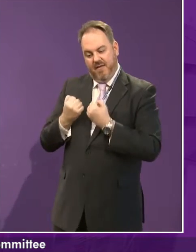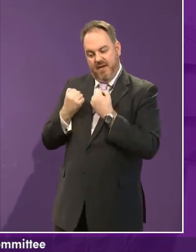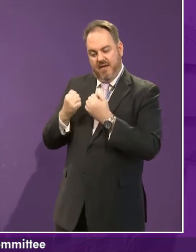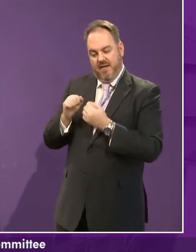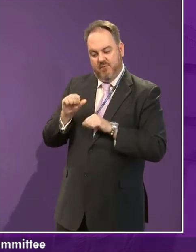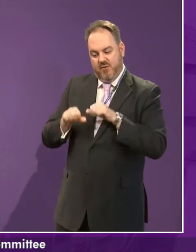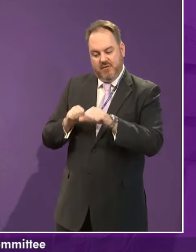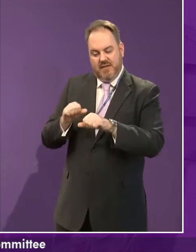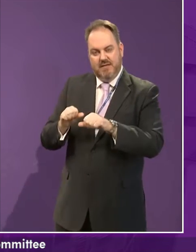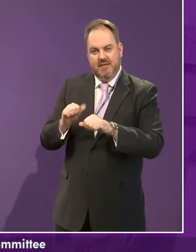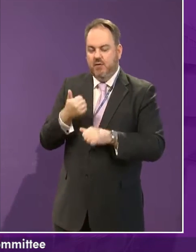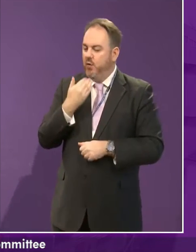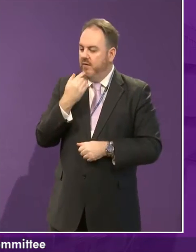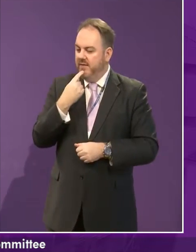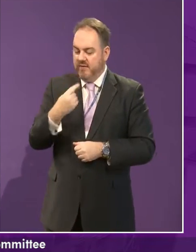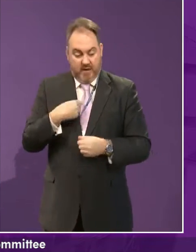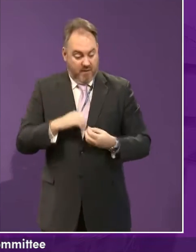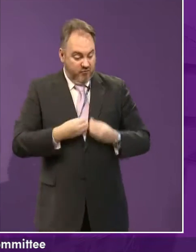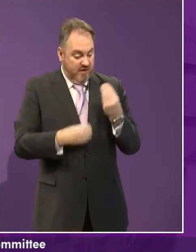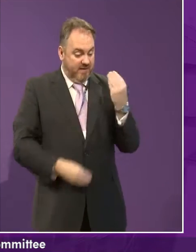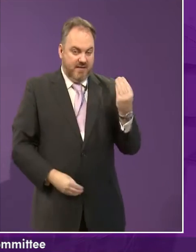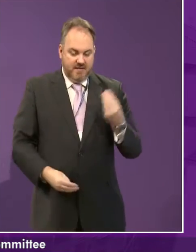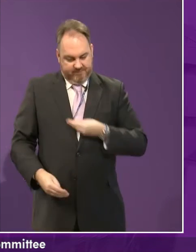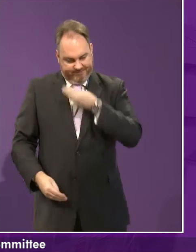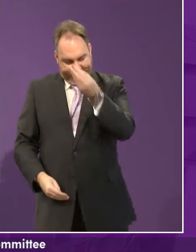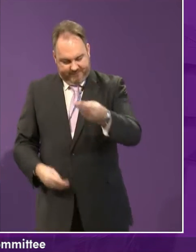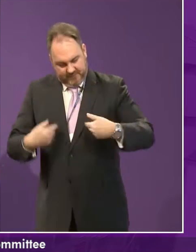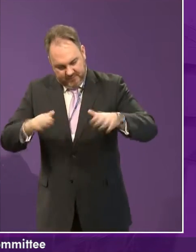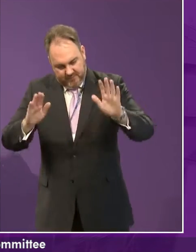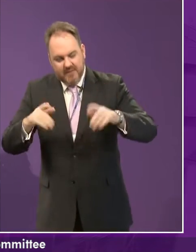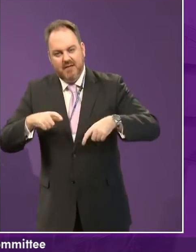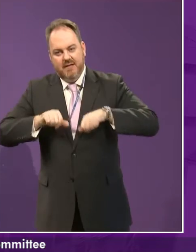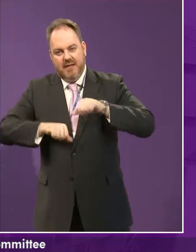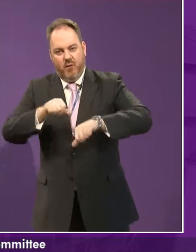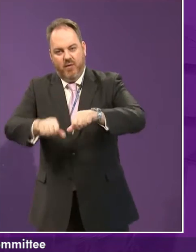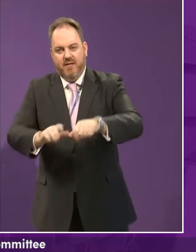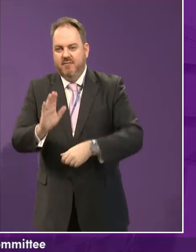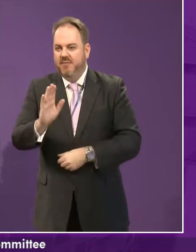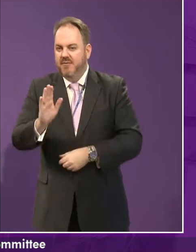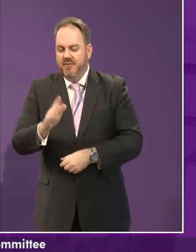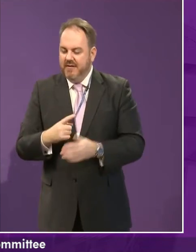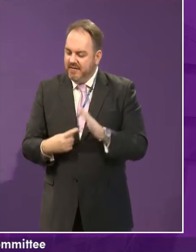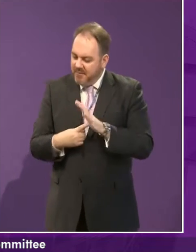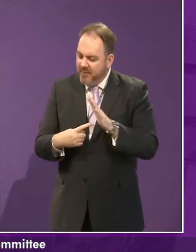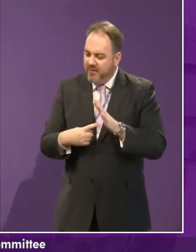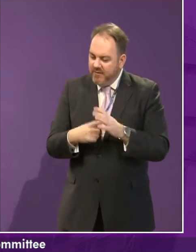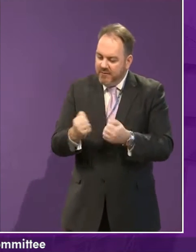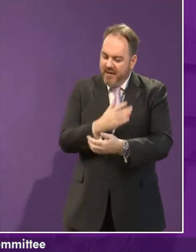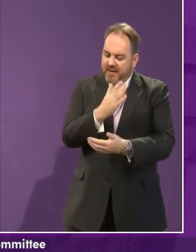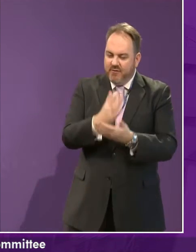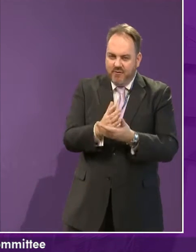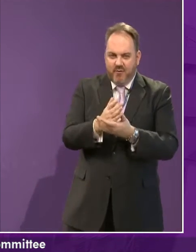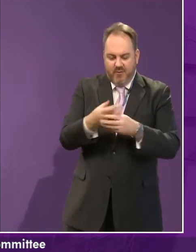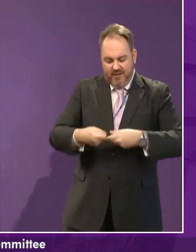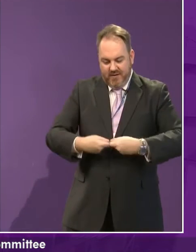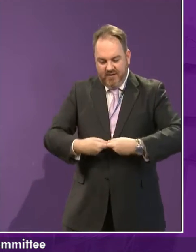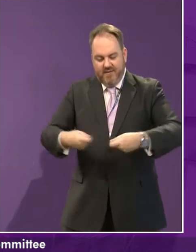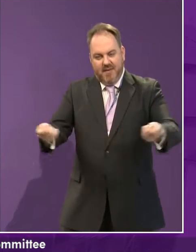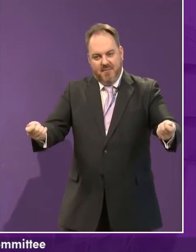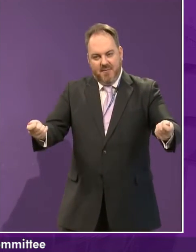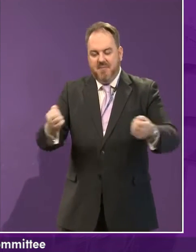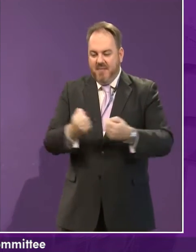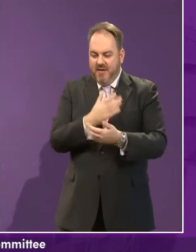a product, we think it's great, please use it. It's very much engaging with those that are going to be using it, both at the front end and